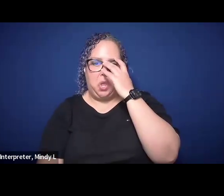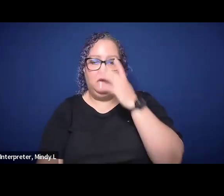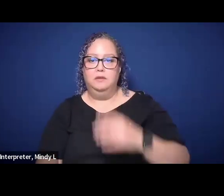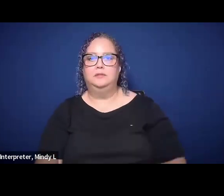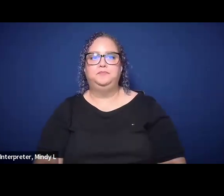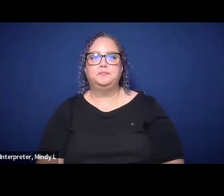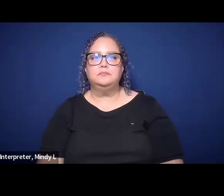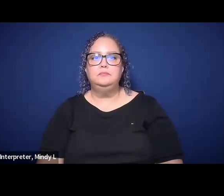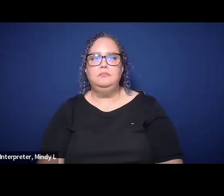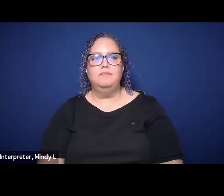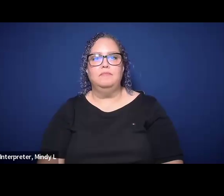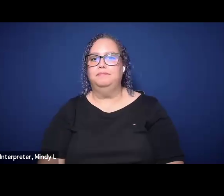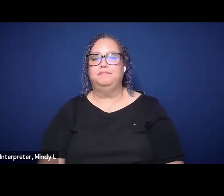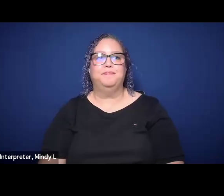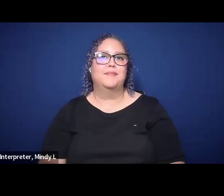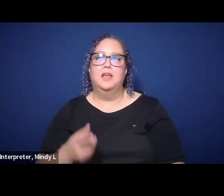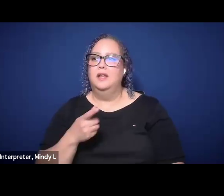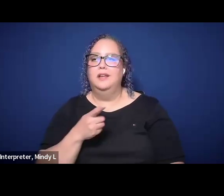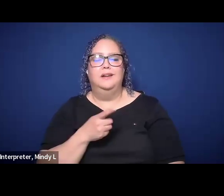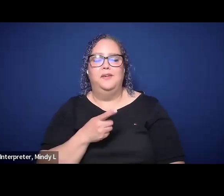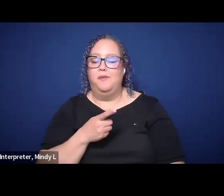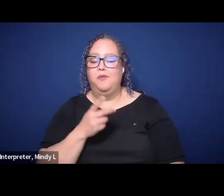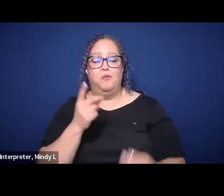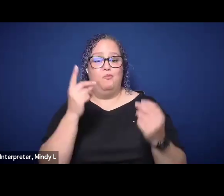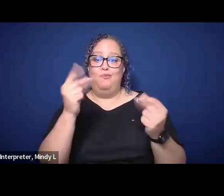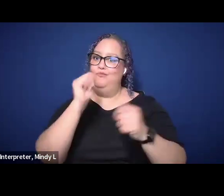You don't have to make it to six figures right away.